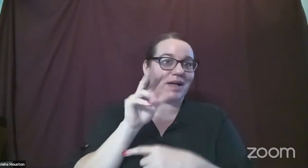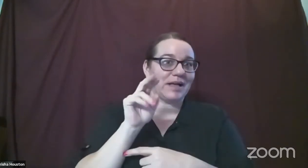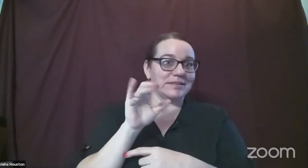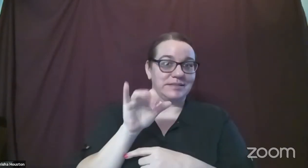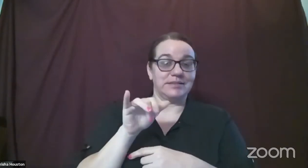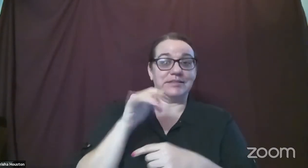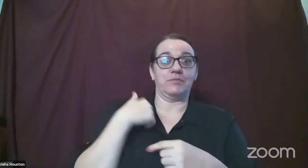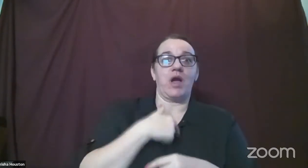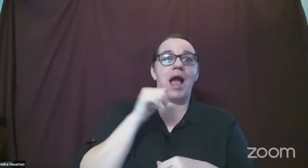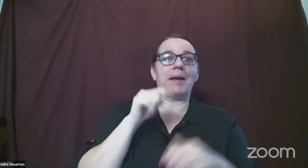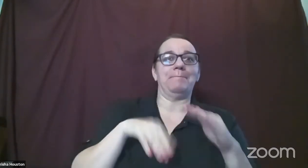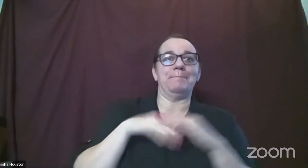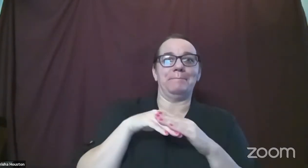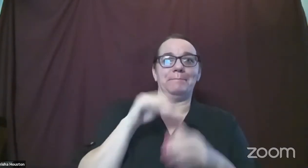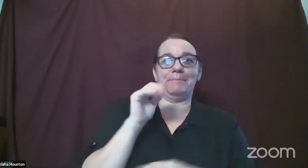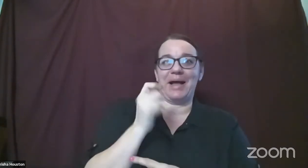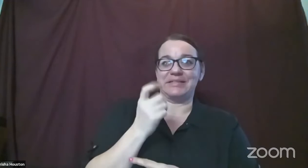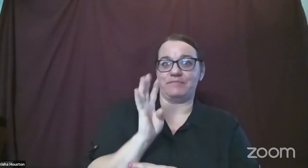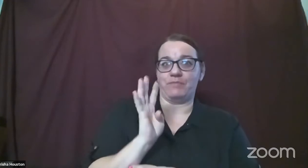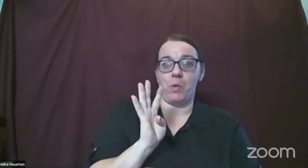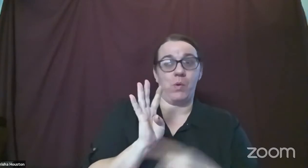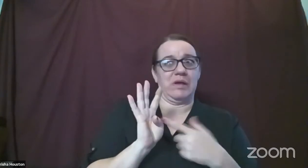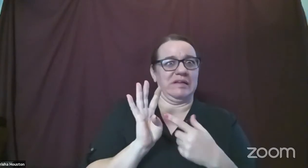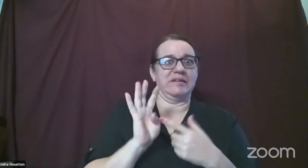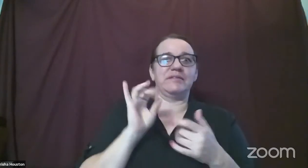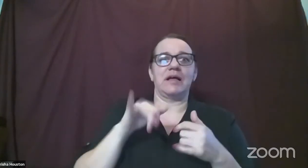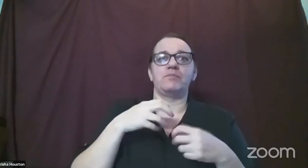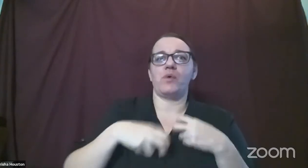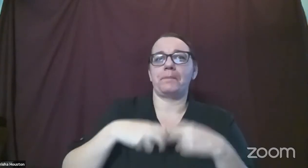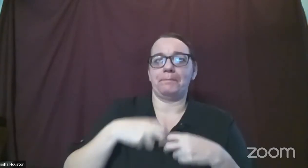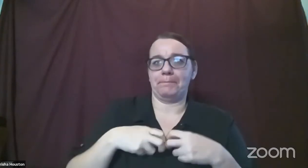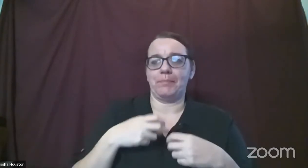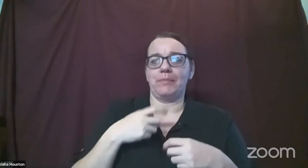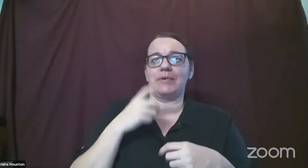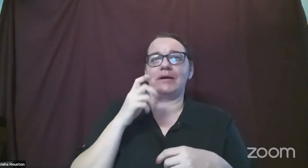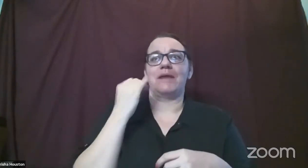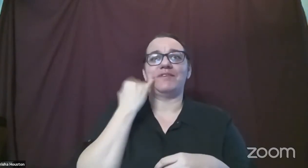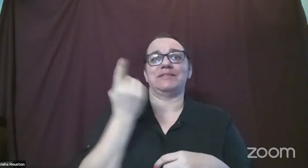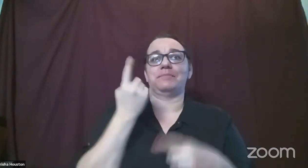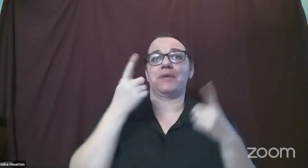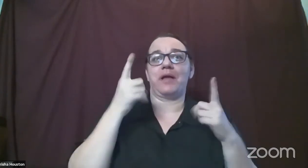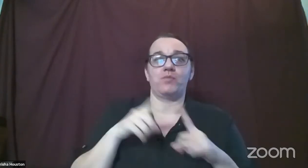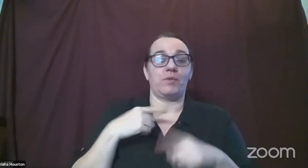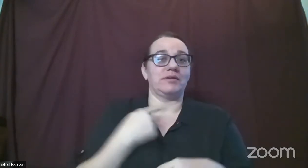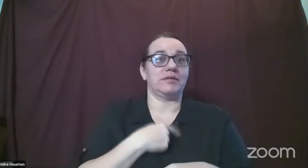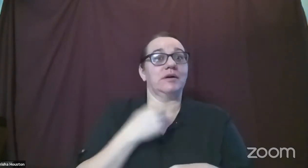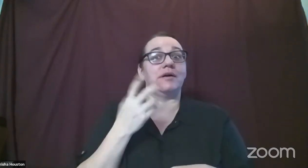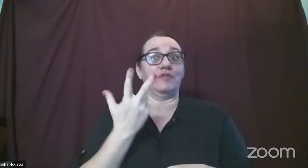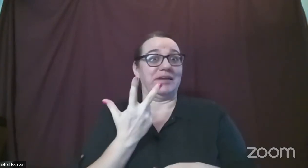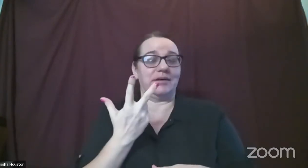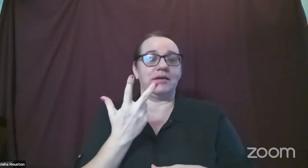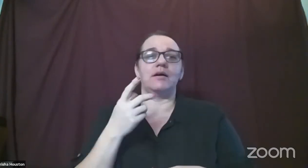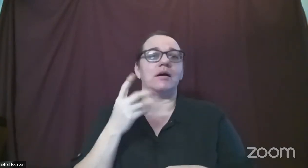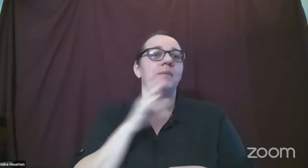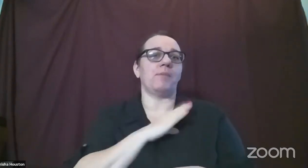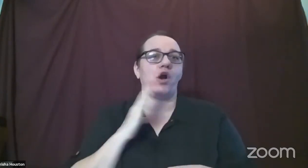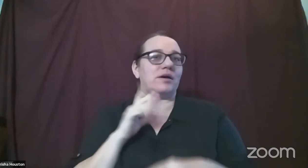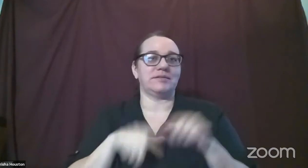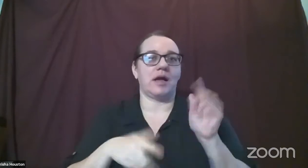board as is needed. We are at a maximum minimum